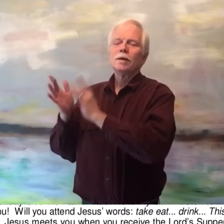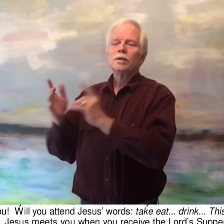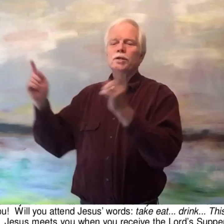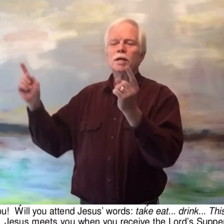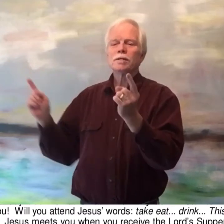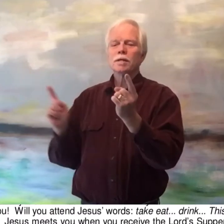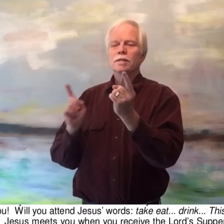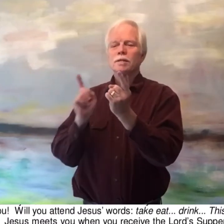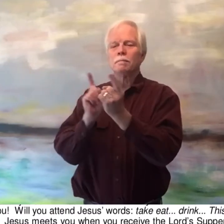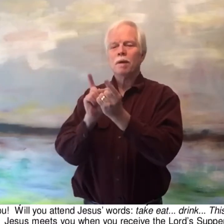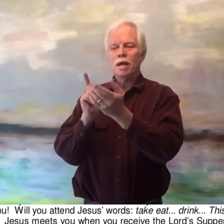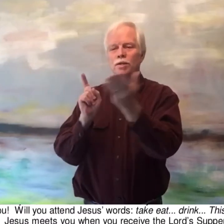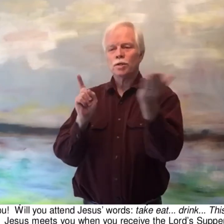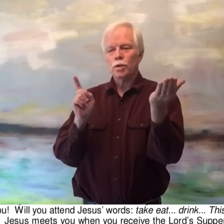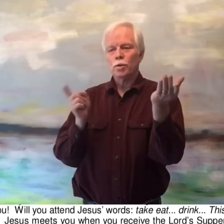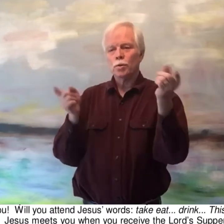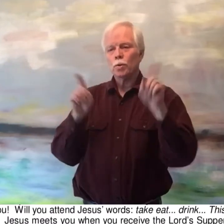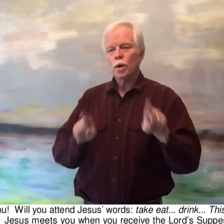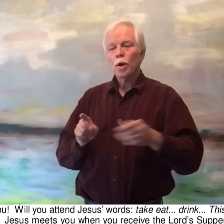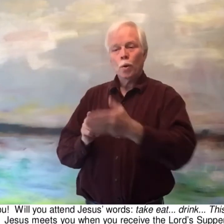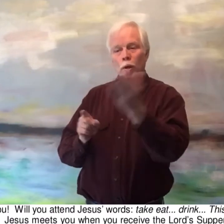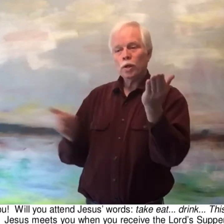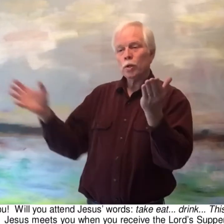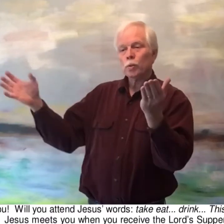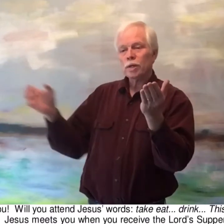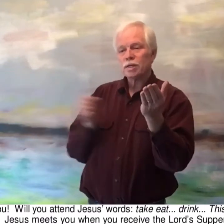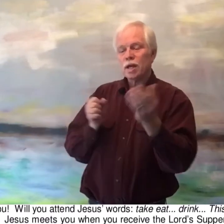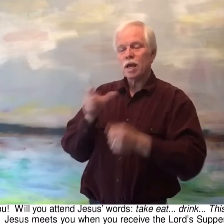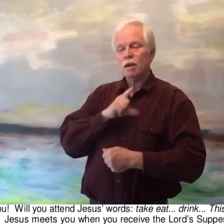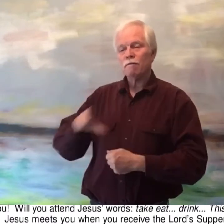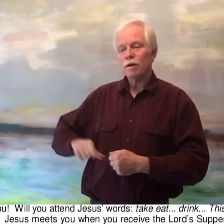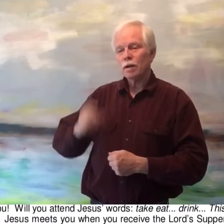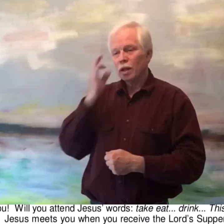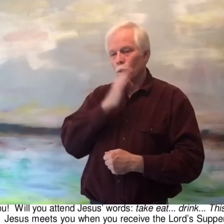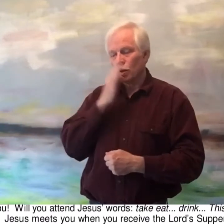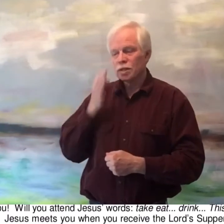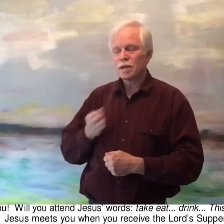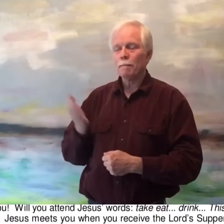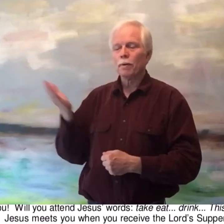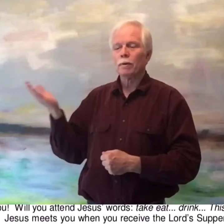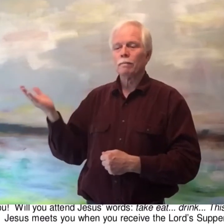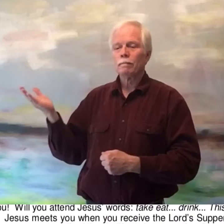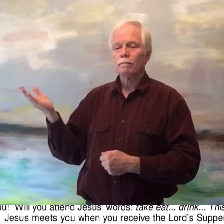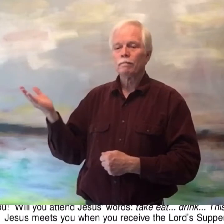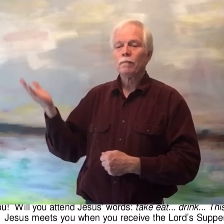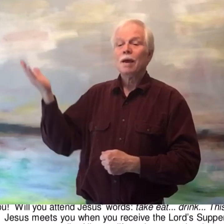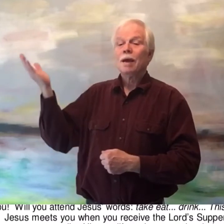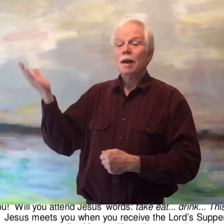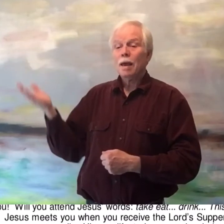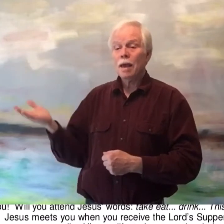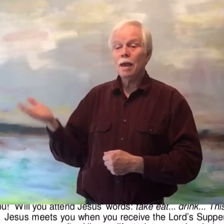Jesus meets you when you receive the Lord's Supper. He